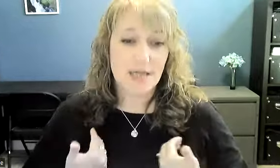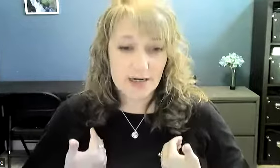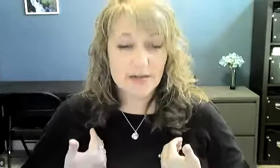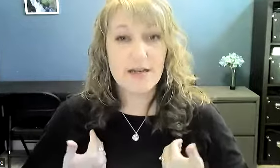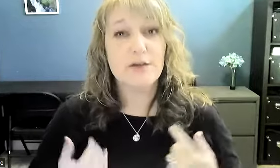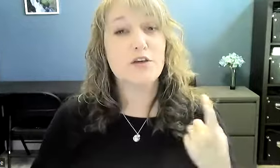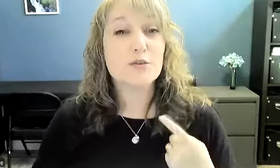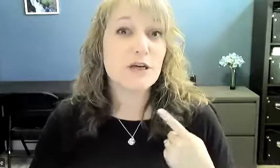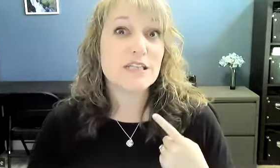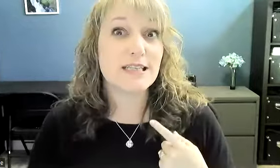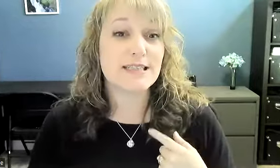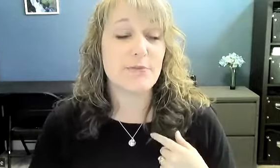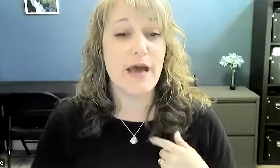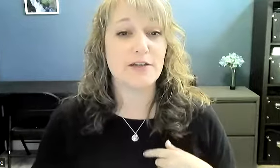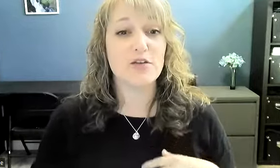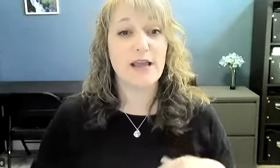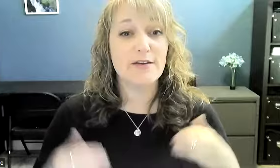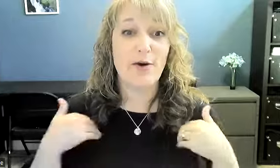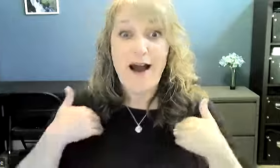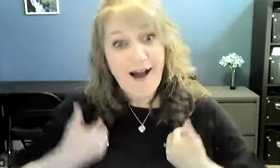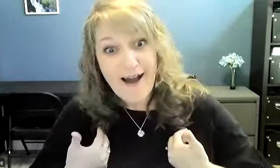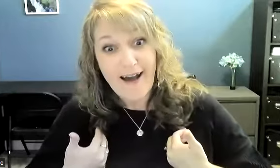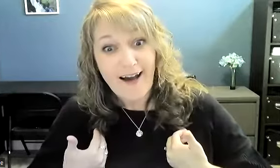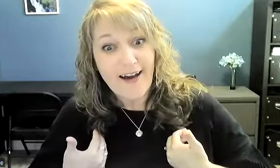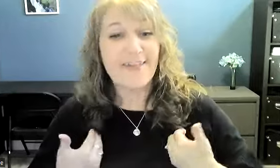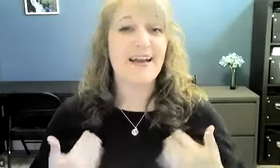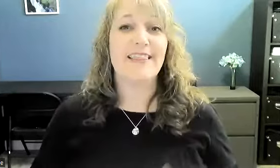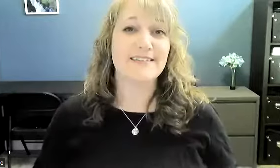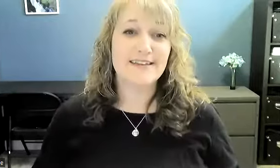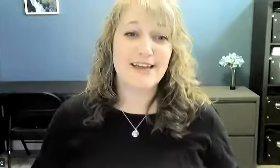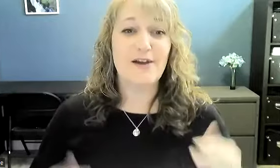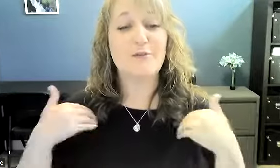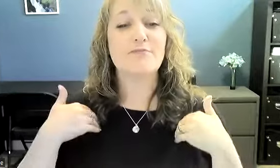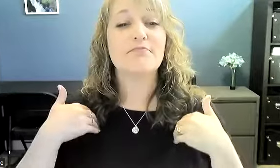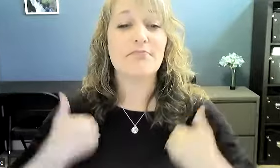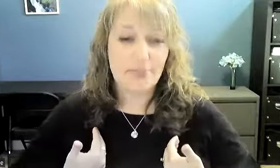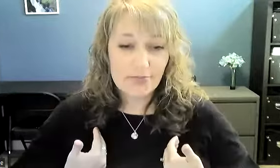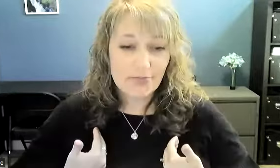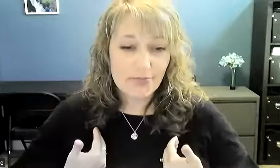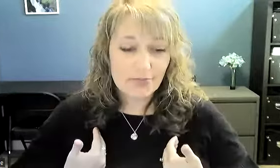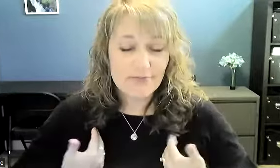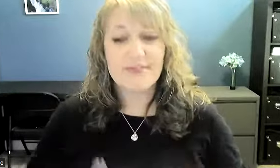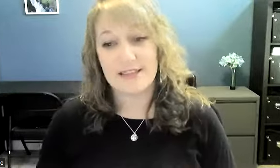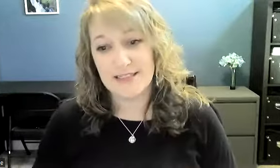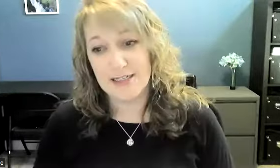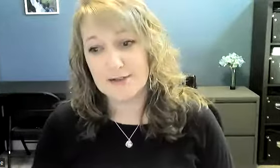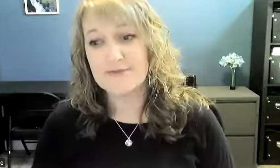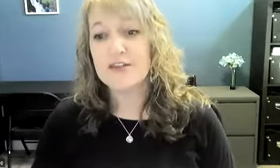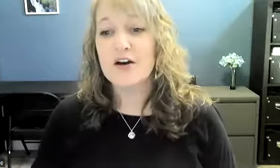Tired. Now your expression needs to match. You can't do, right? That's not tired. That's tired. All